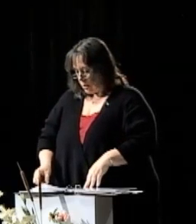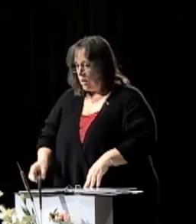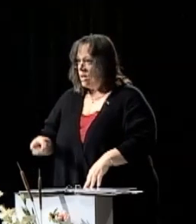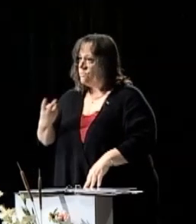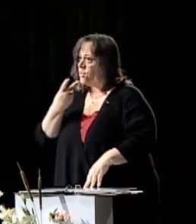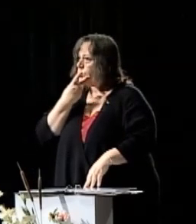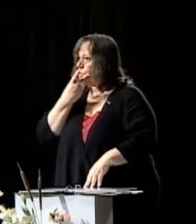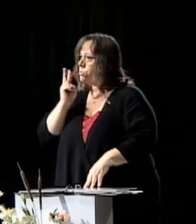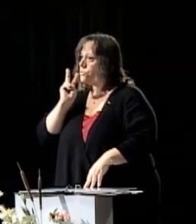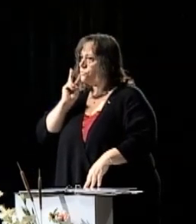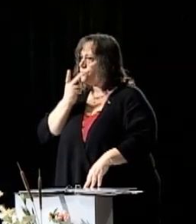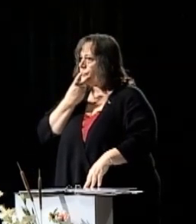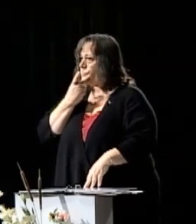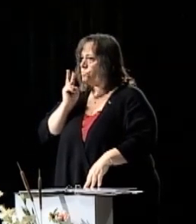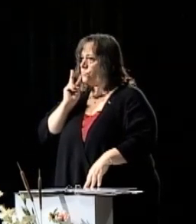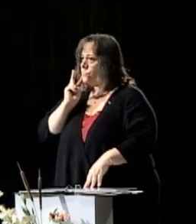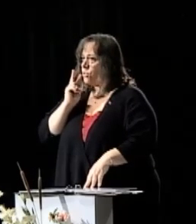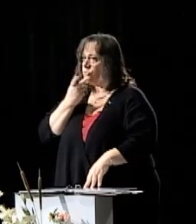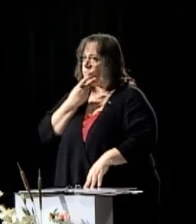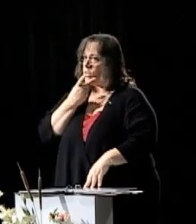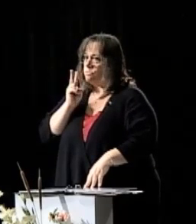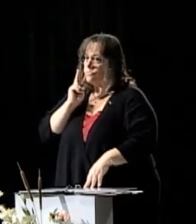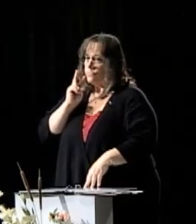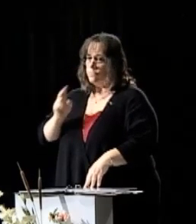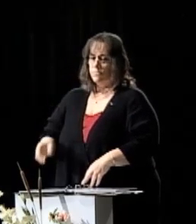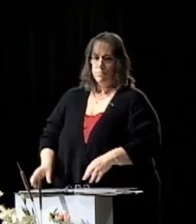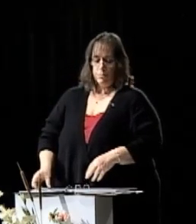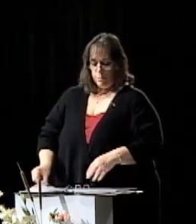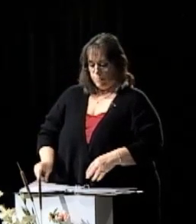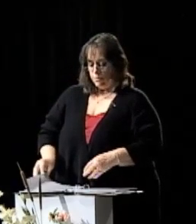And vegetables is your V.